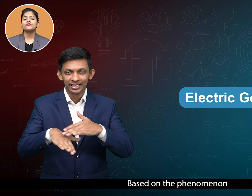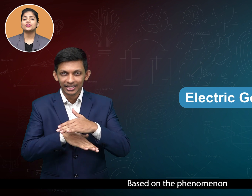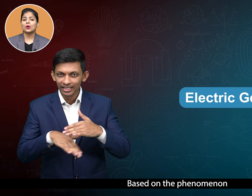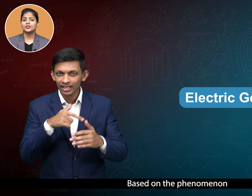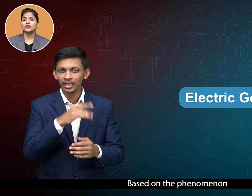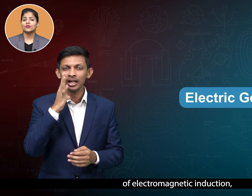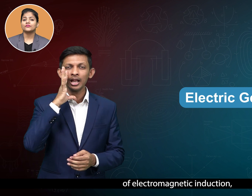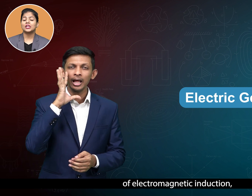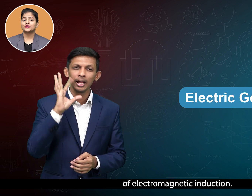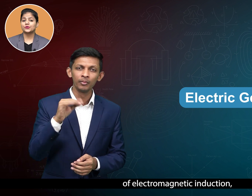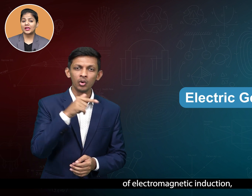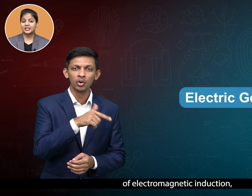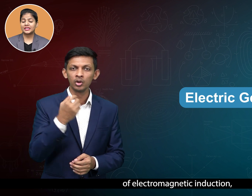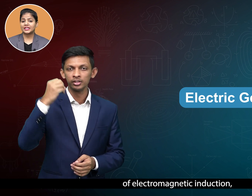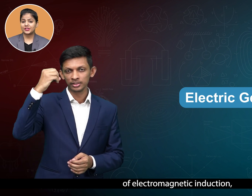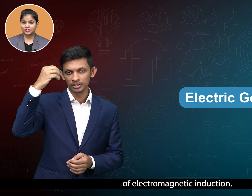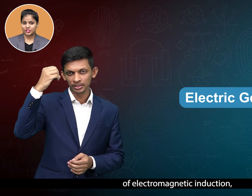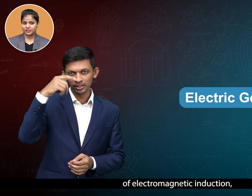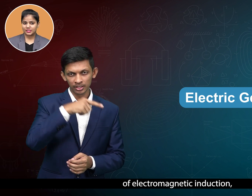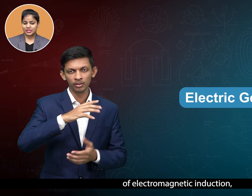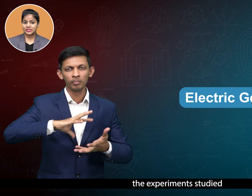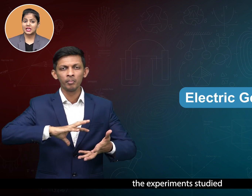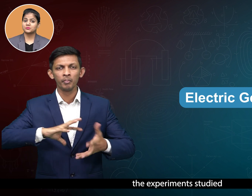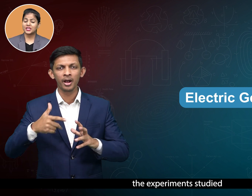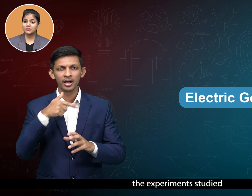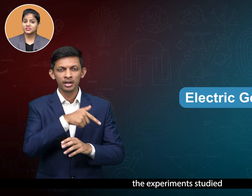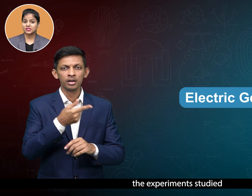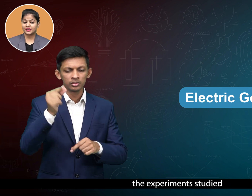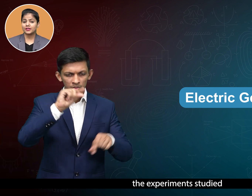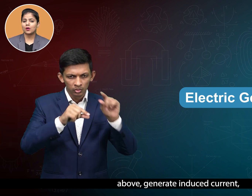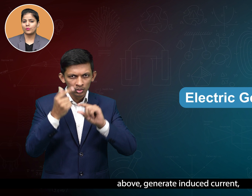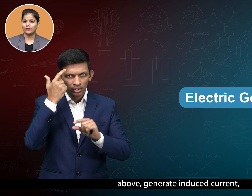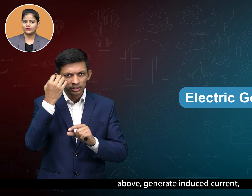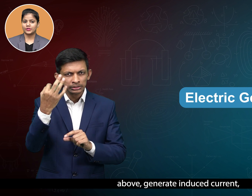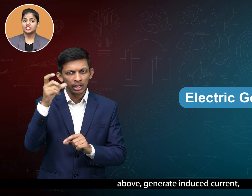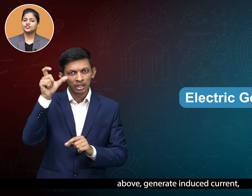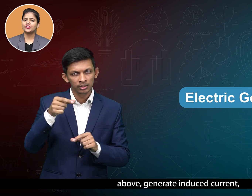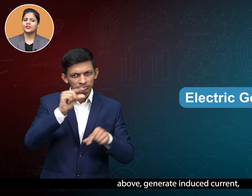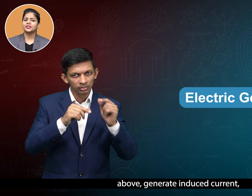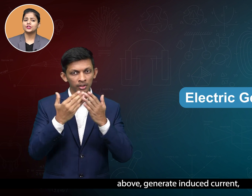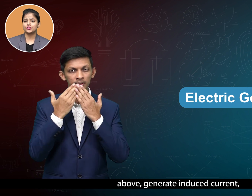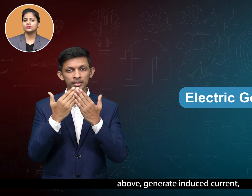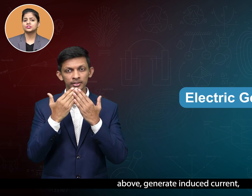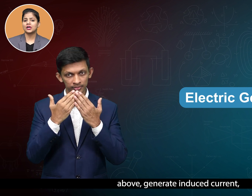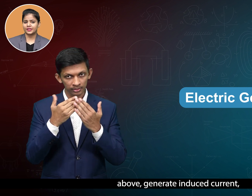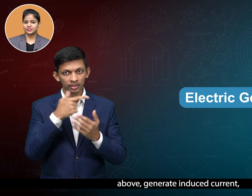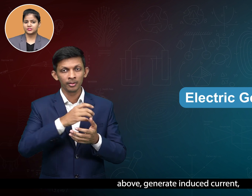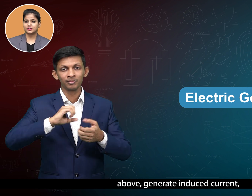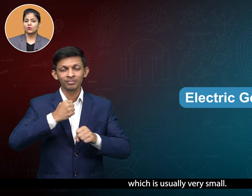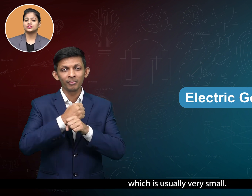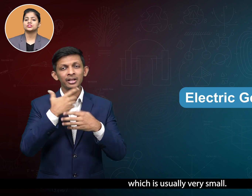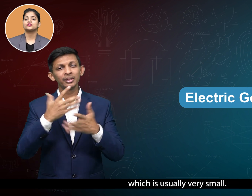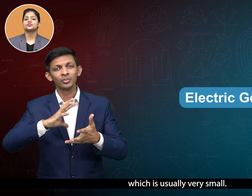Based on the phenomenon of electromagnetic induction, the experiment studied above generate induced